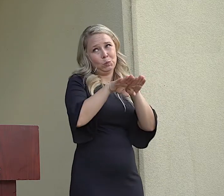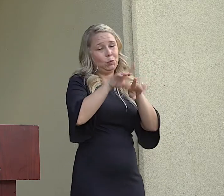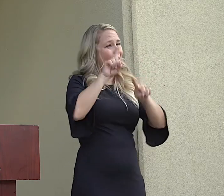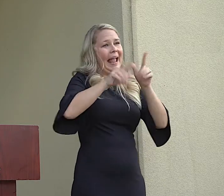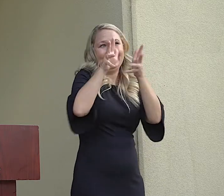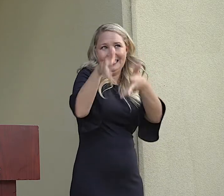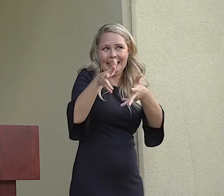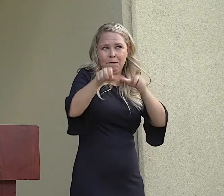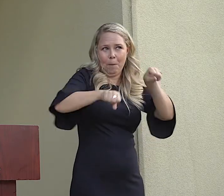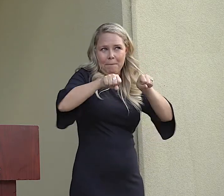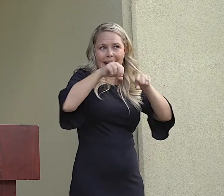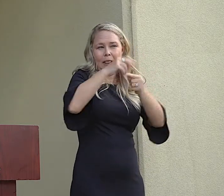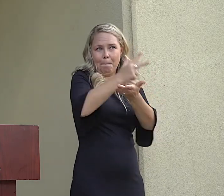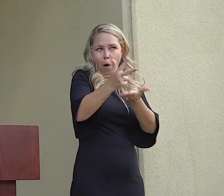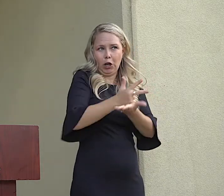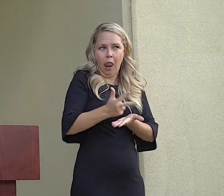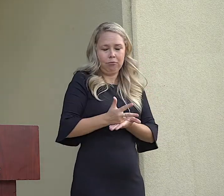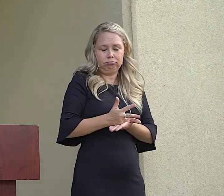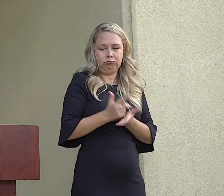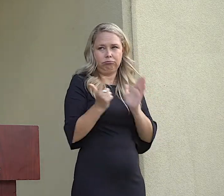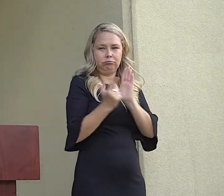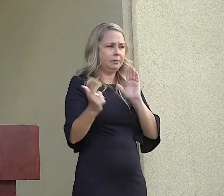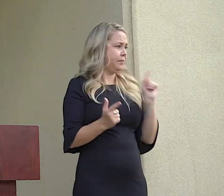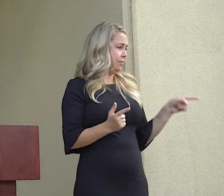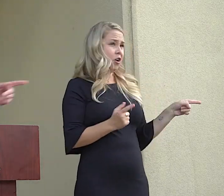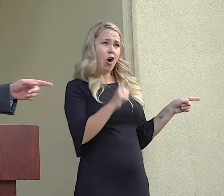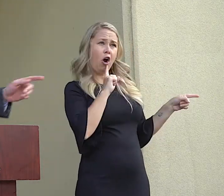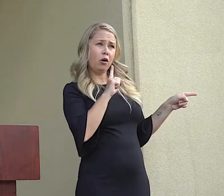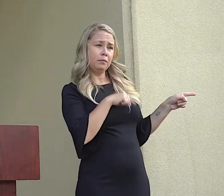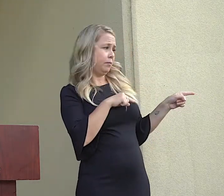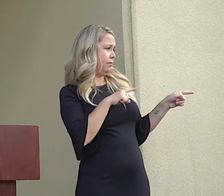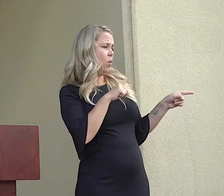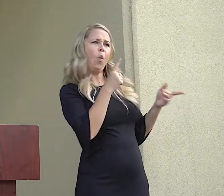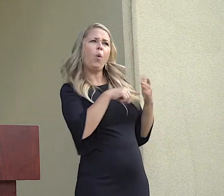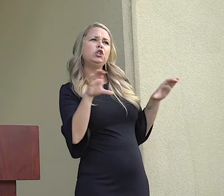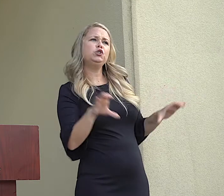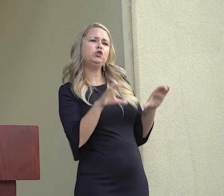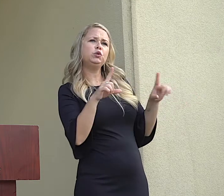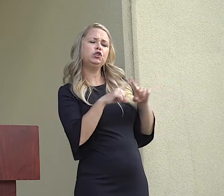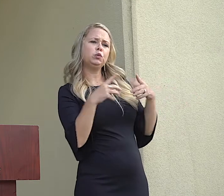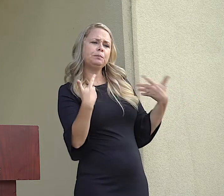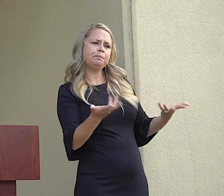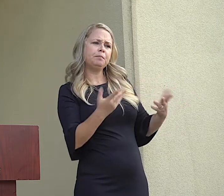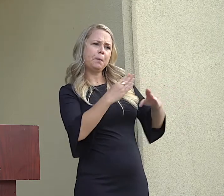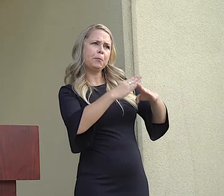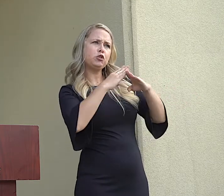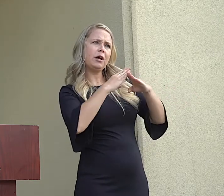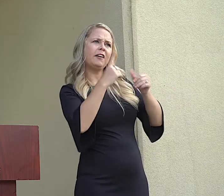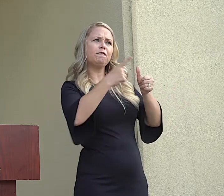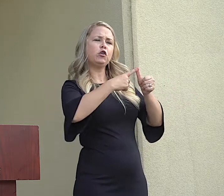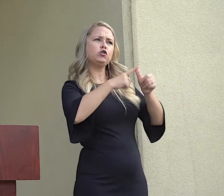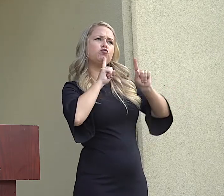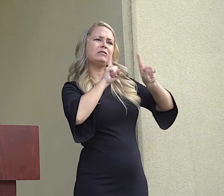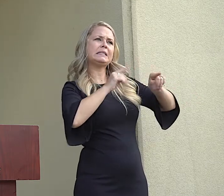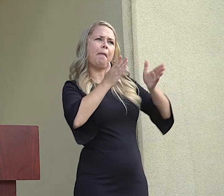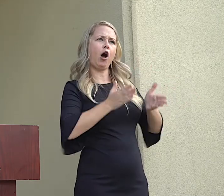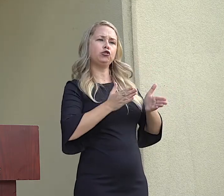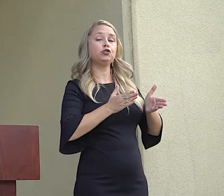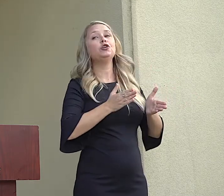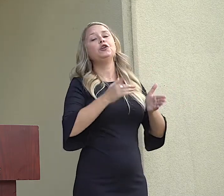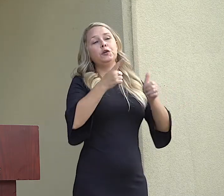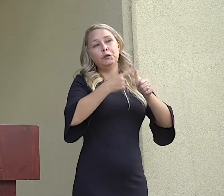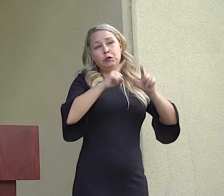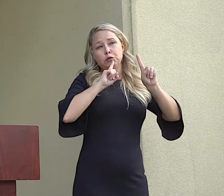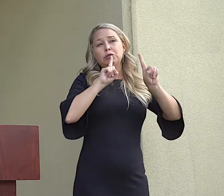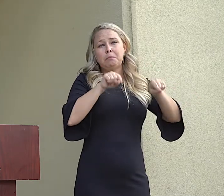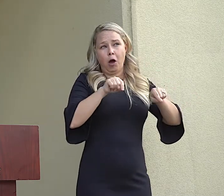leave their bikes in the public parking lots. Are you doing? Yes, ma'am. What are you doing to protect first responders? So first